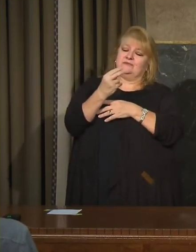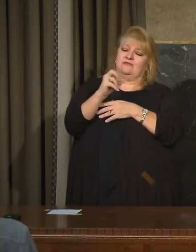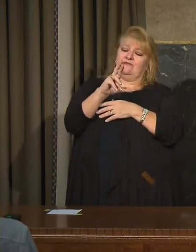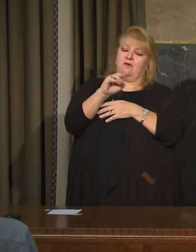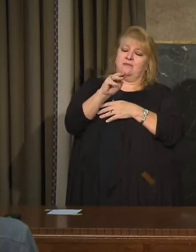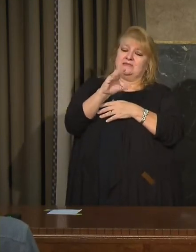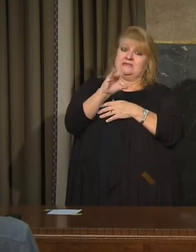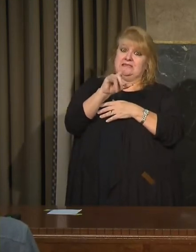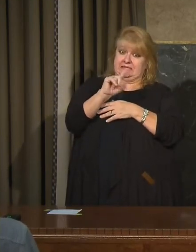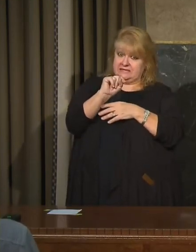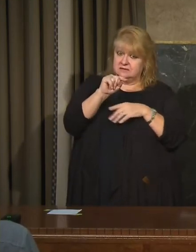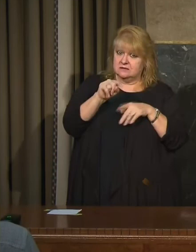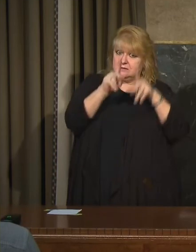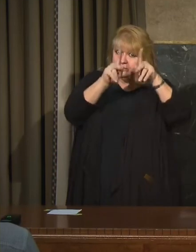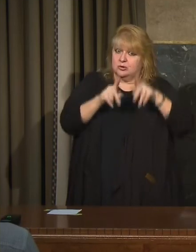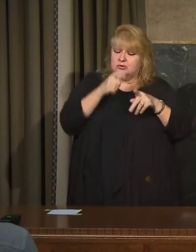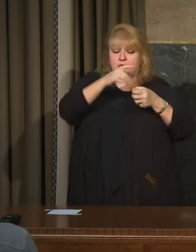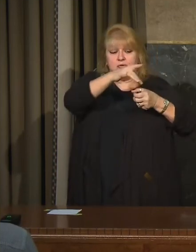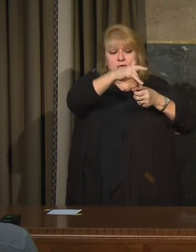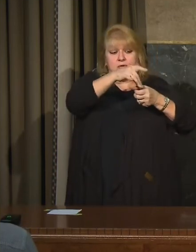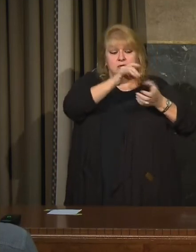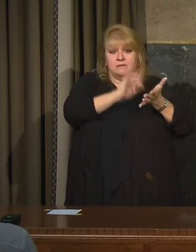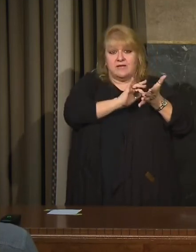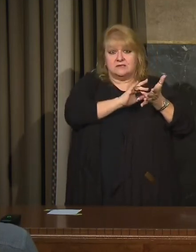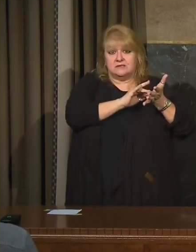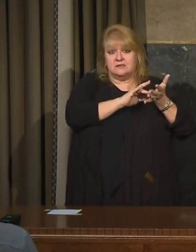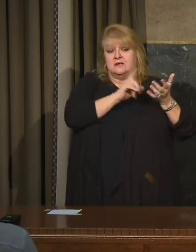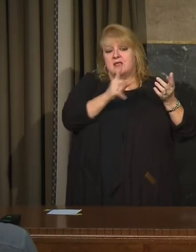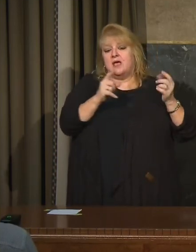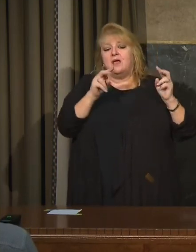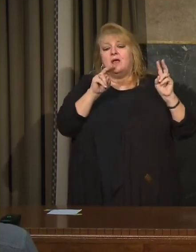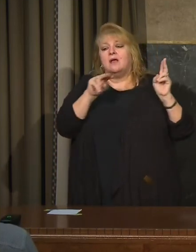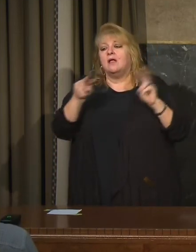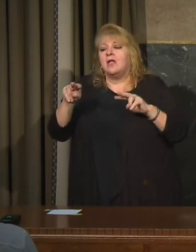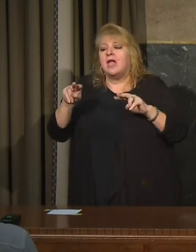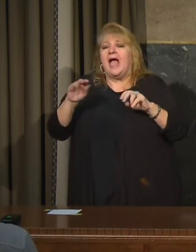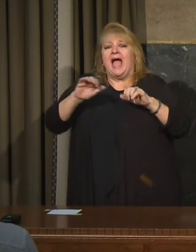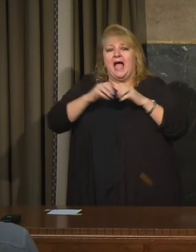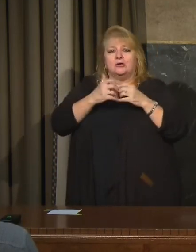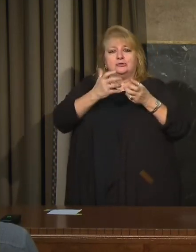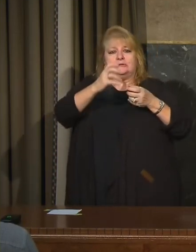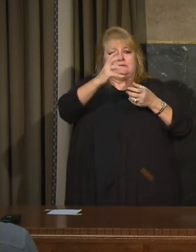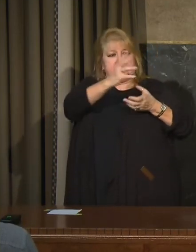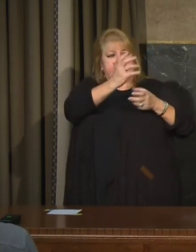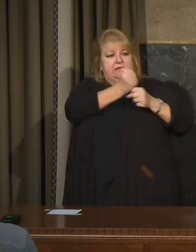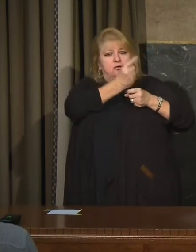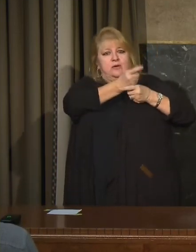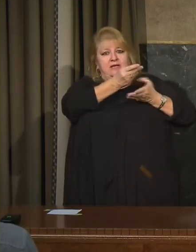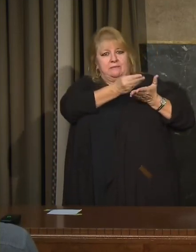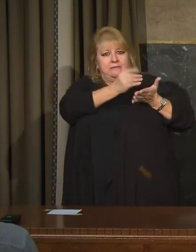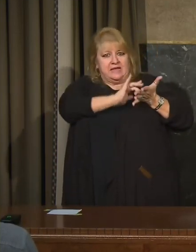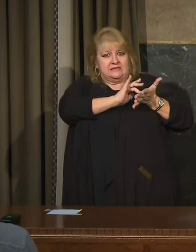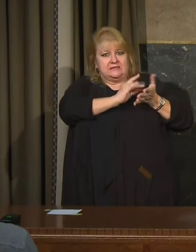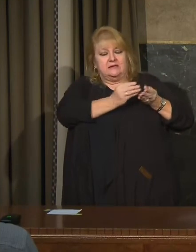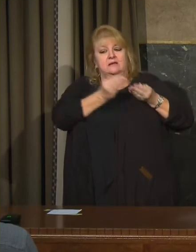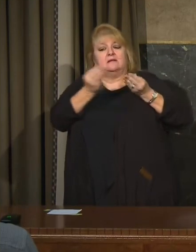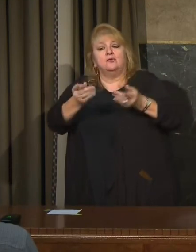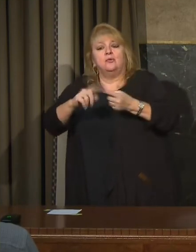has been shown this week, that's not what's limiting us. You know, what's limiting us is we just wish we had more vaccine to give to